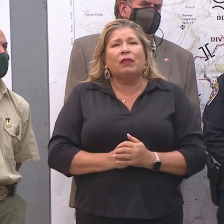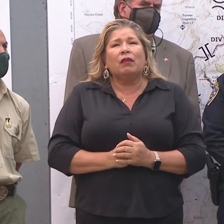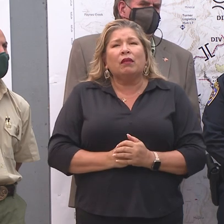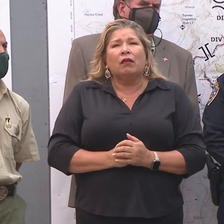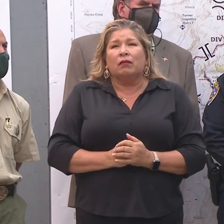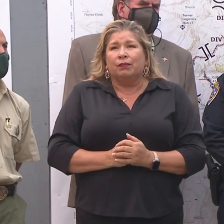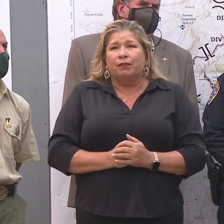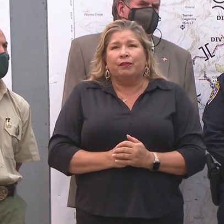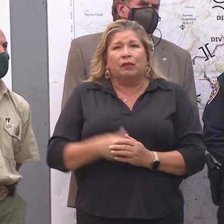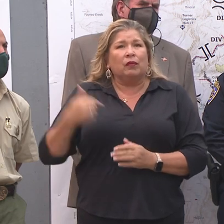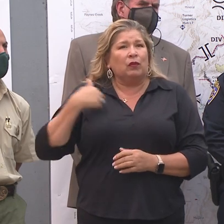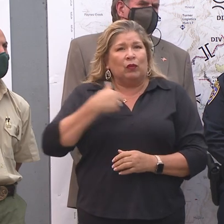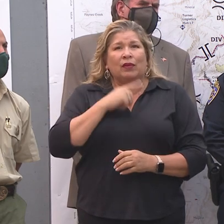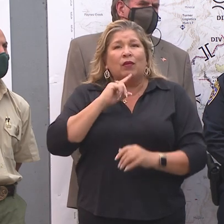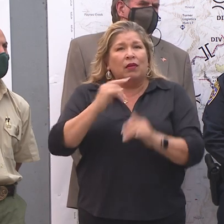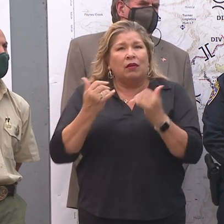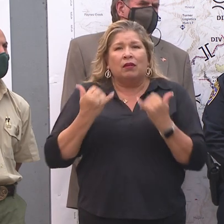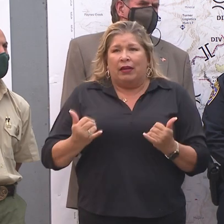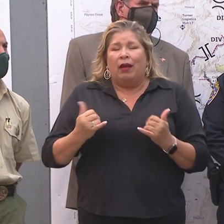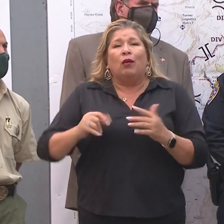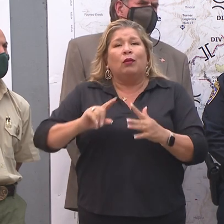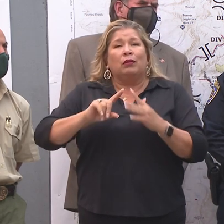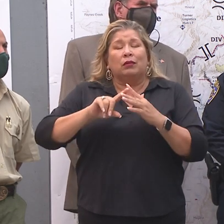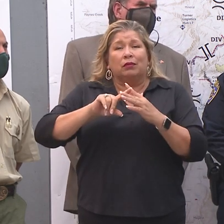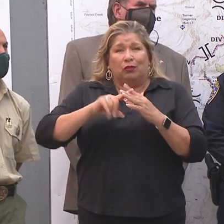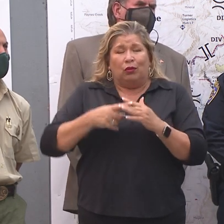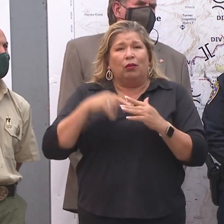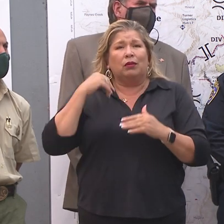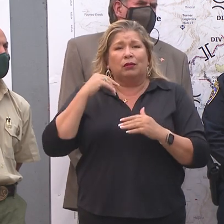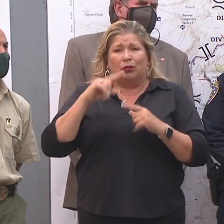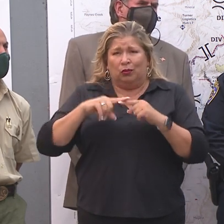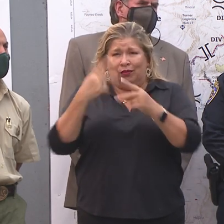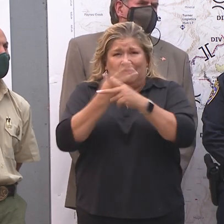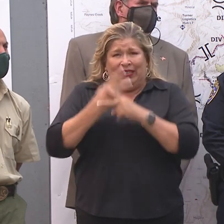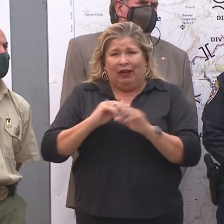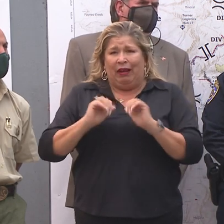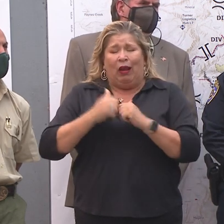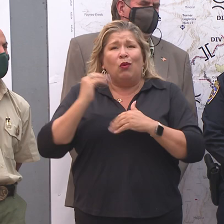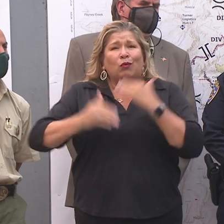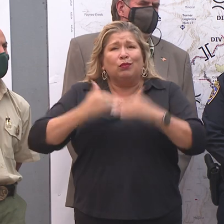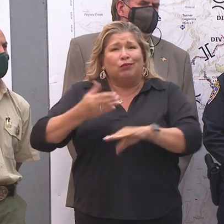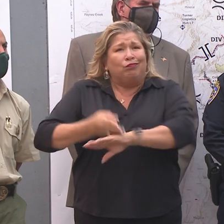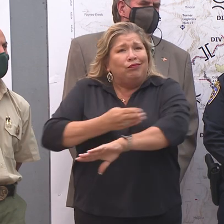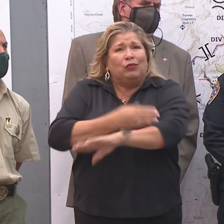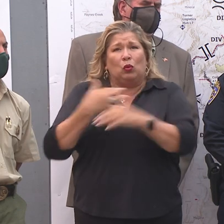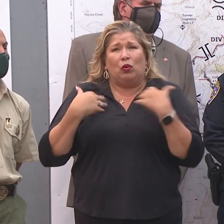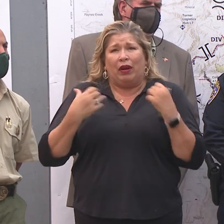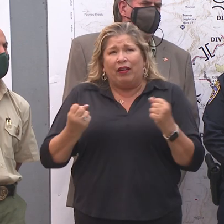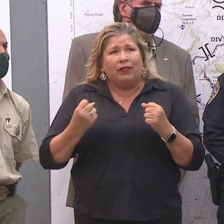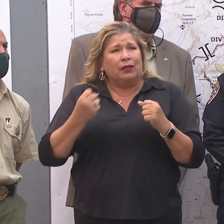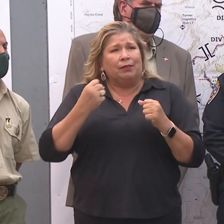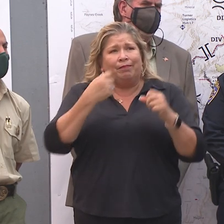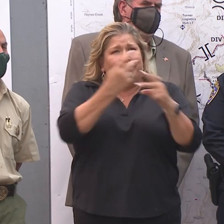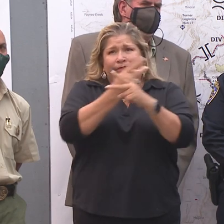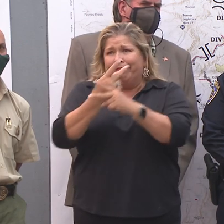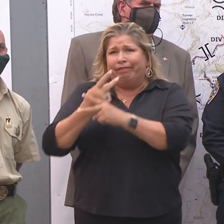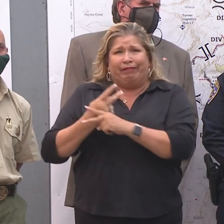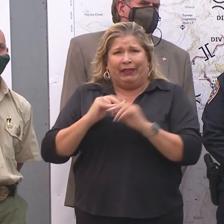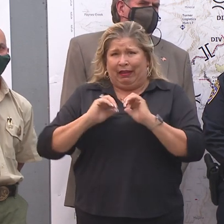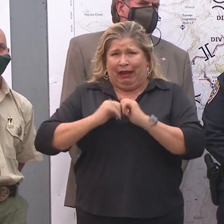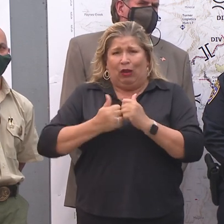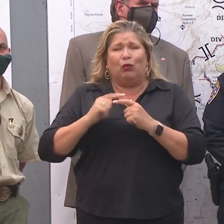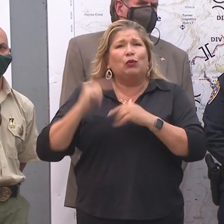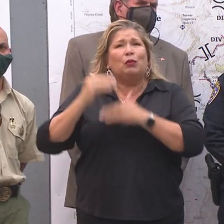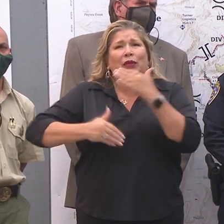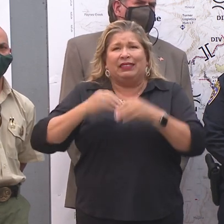we are moving quickly into recovery mode here and working through what it's going to take to recover in all of